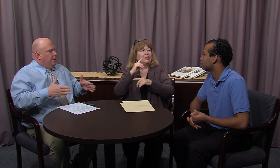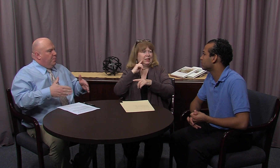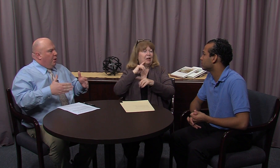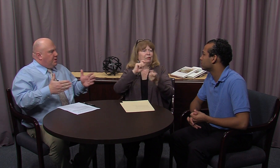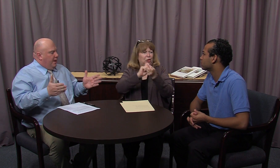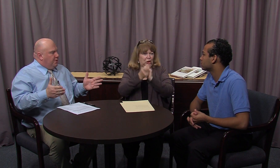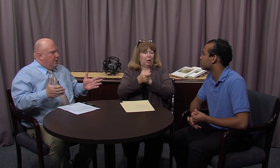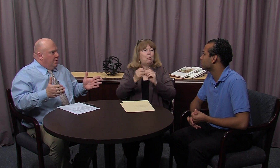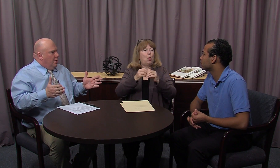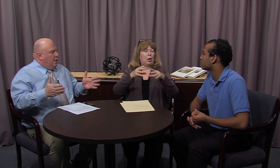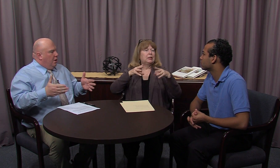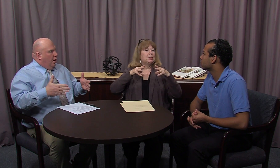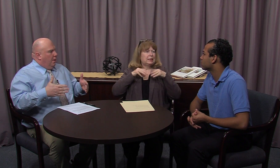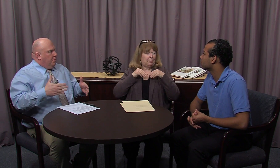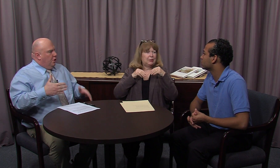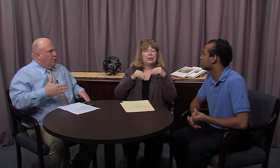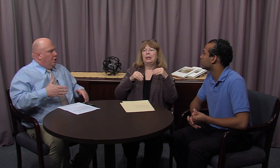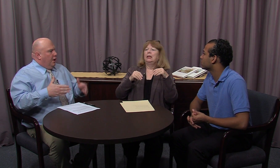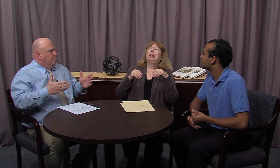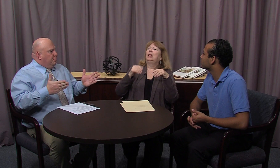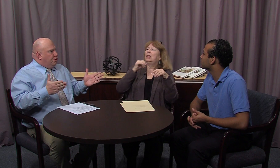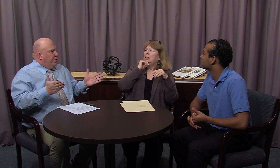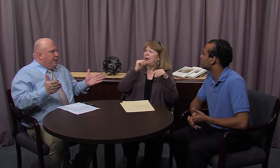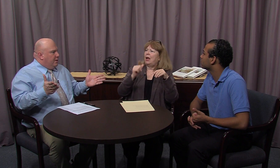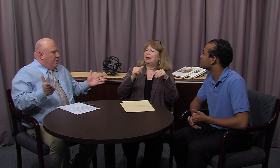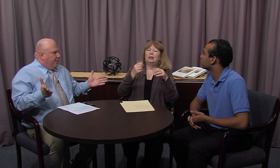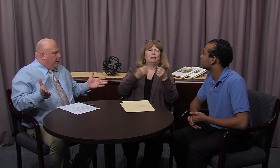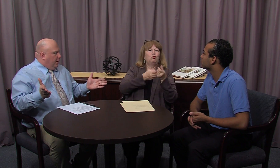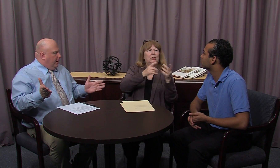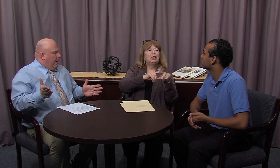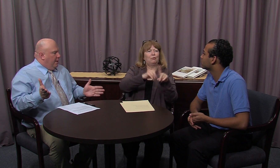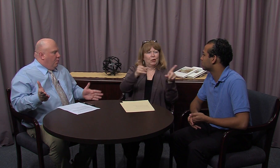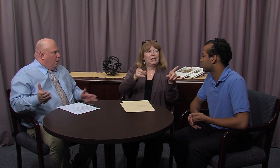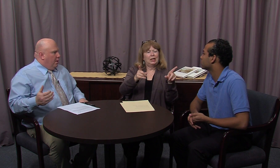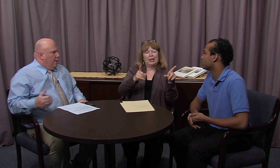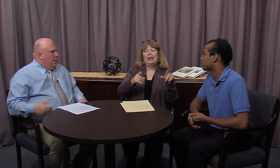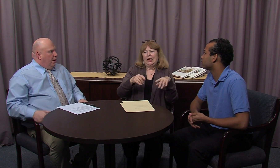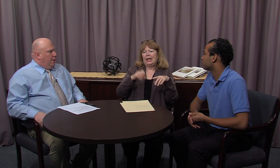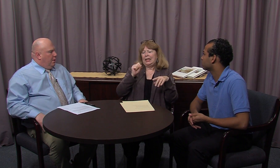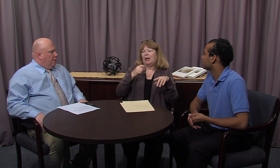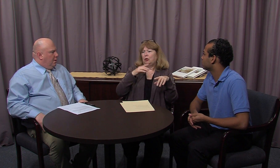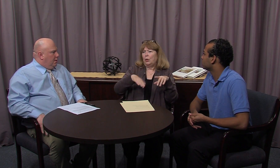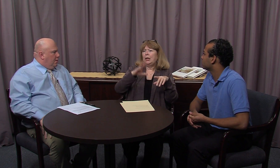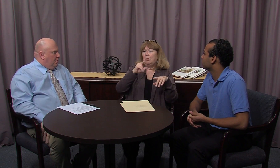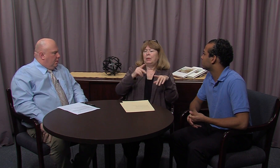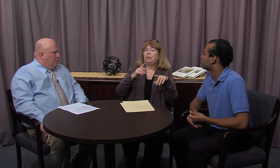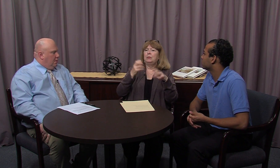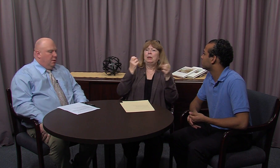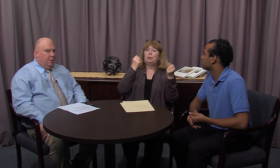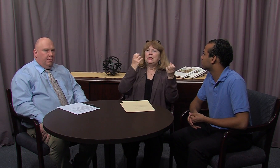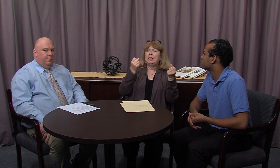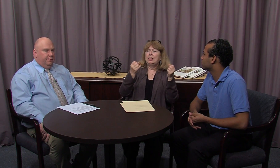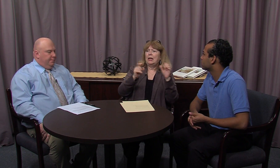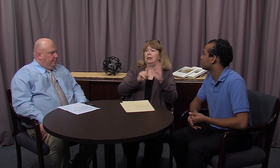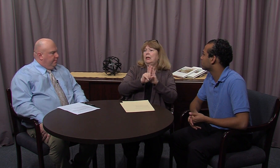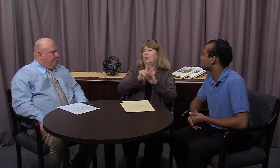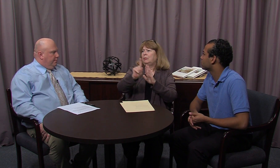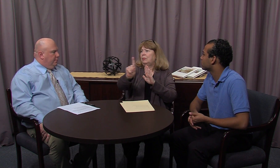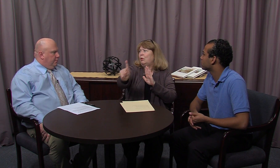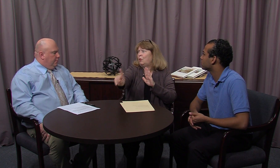more accepted. You're not treated differently anymore. Yeah, growing up, at first people would see signing, they would move